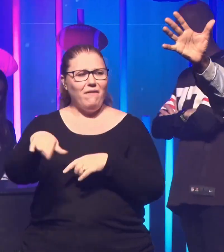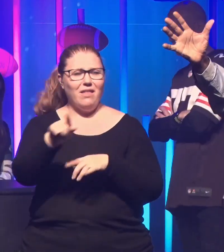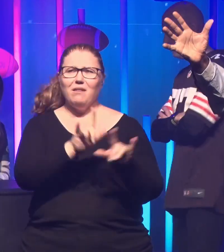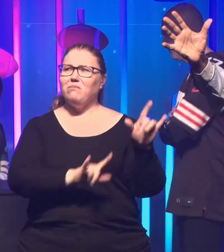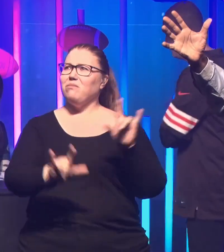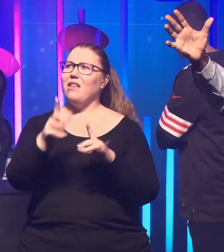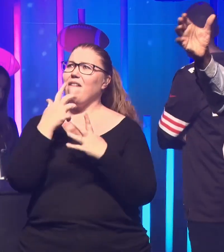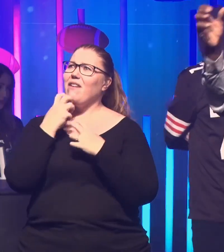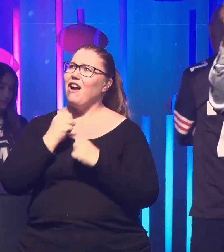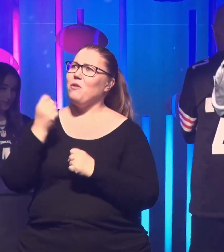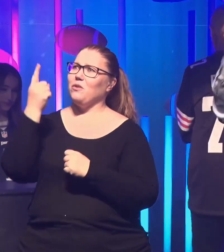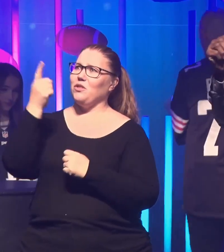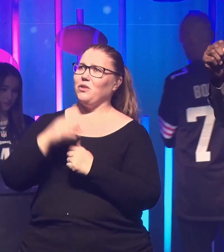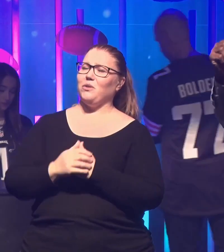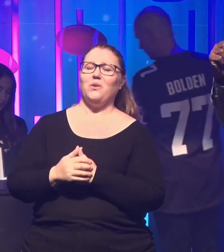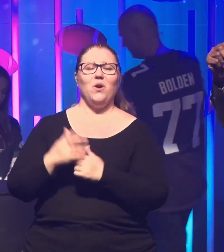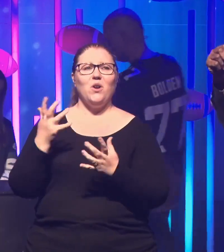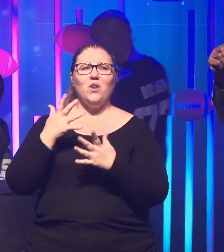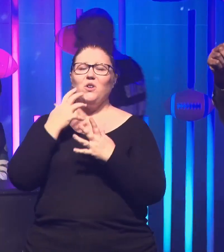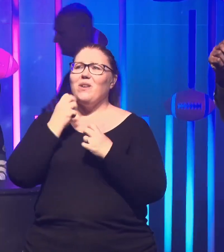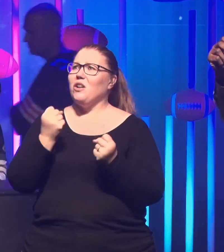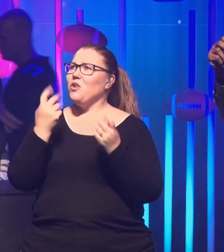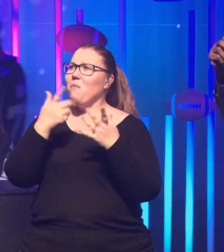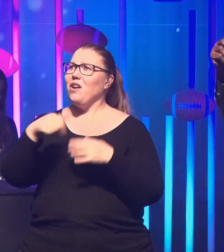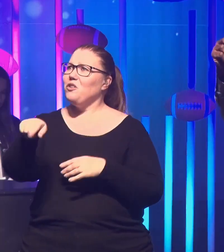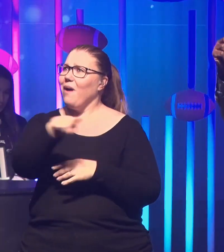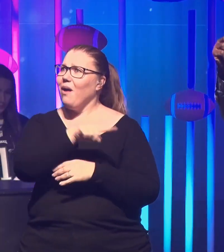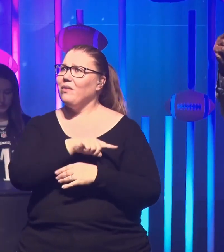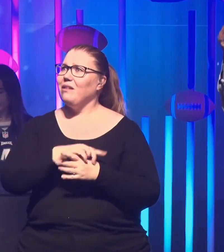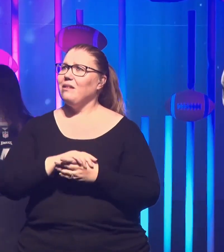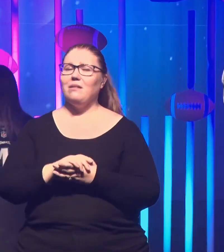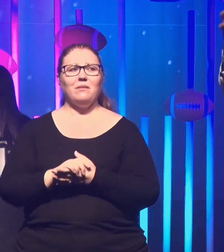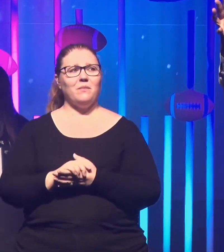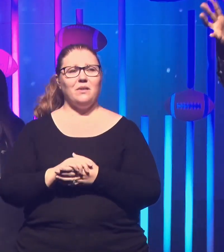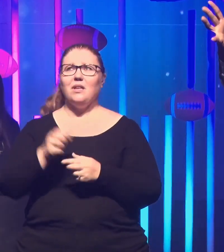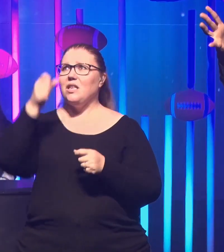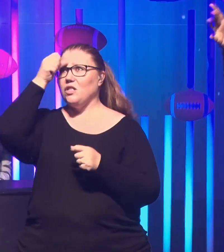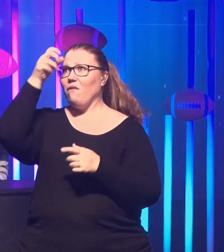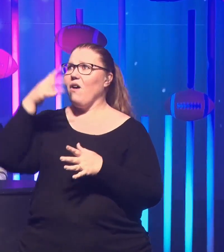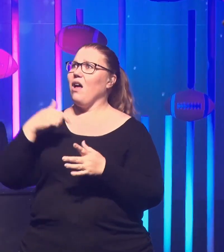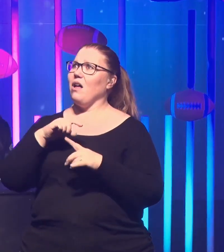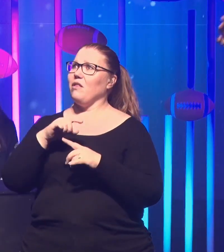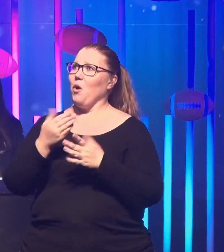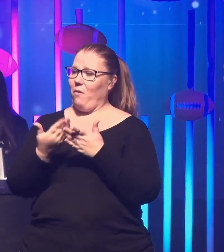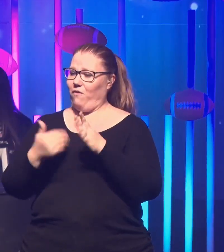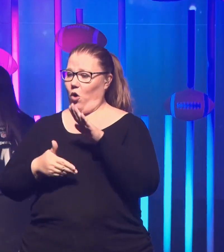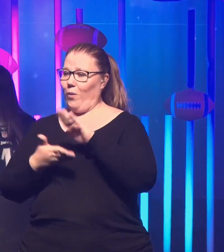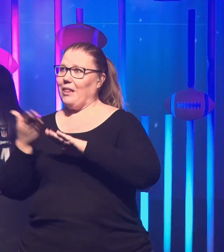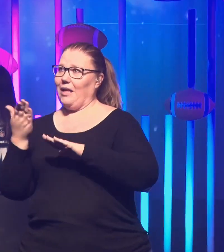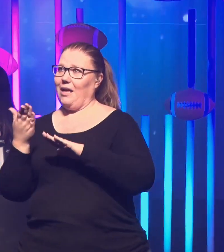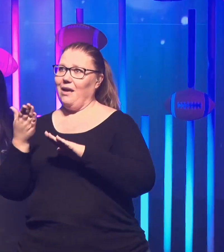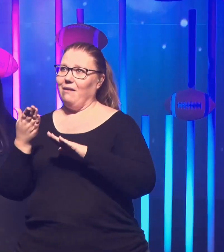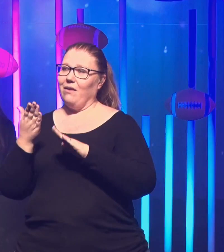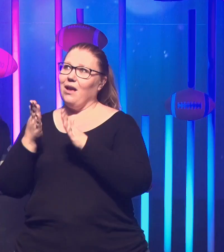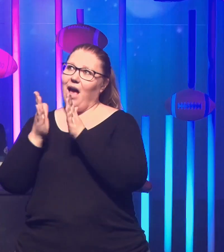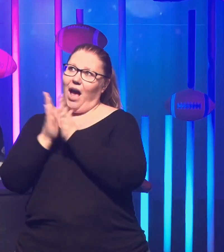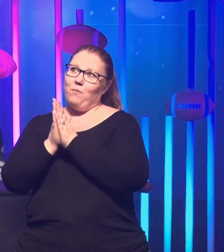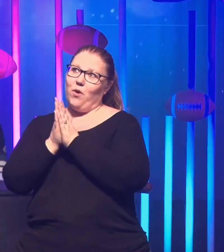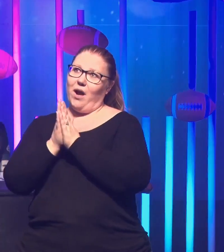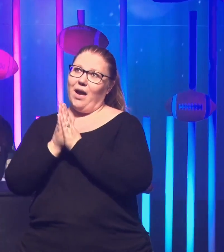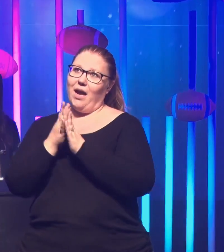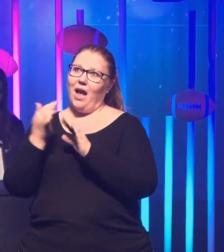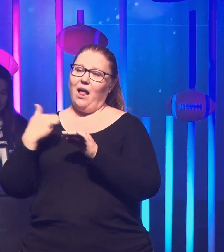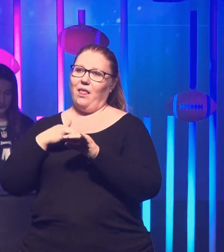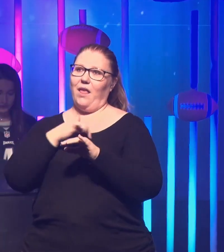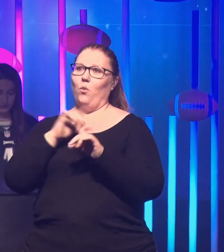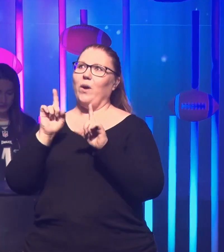you. You care so much about them. And so, Father, as we leave, Father, I pray that we all leave to impact the